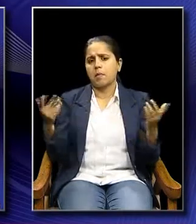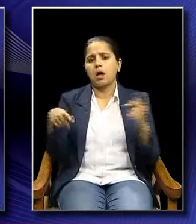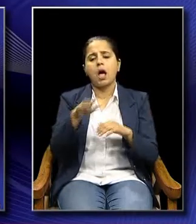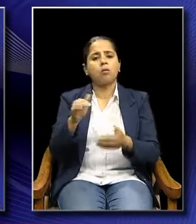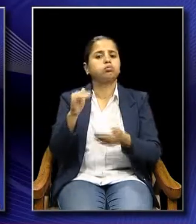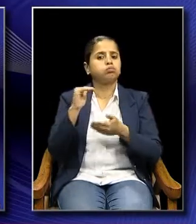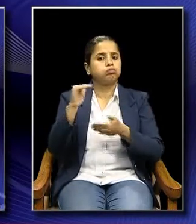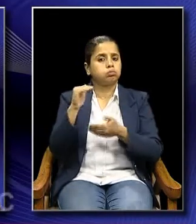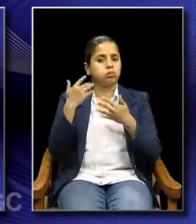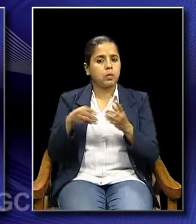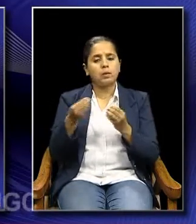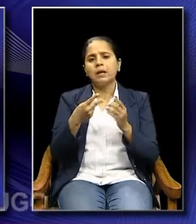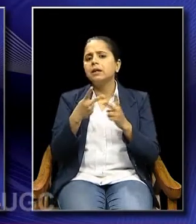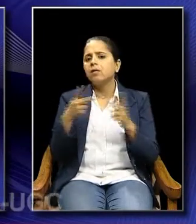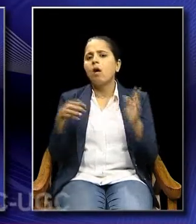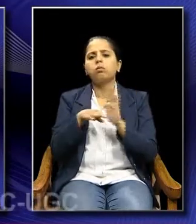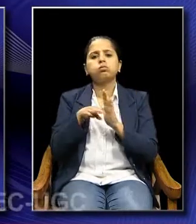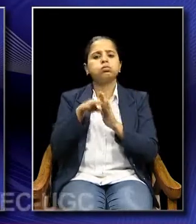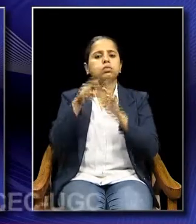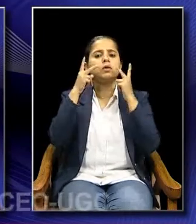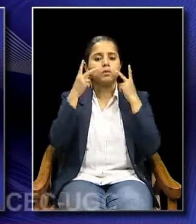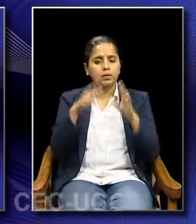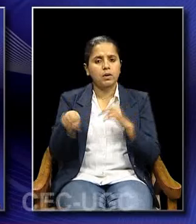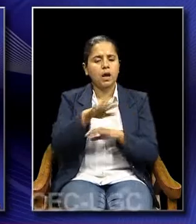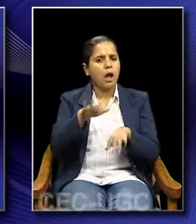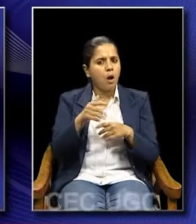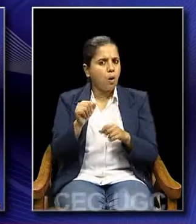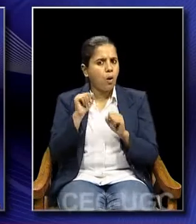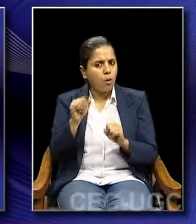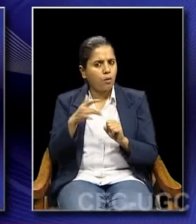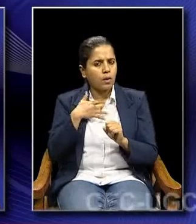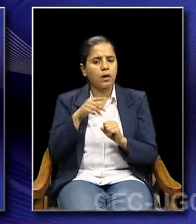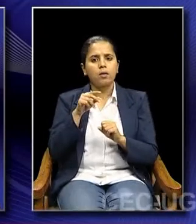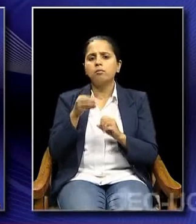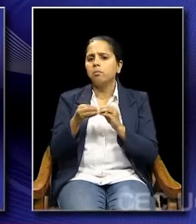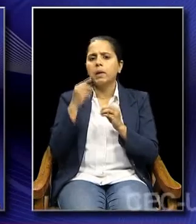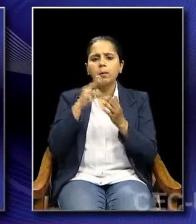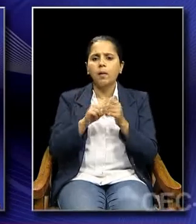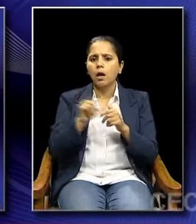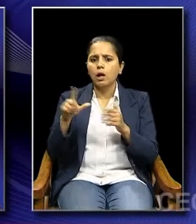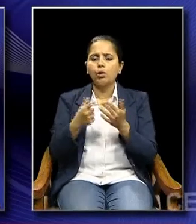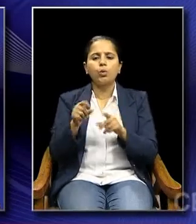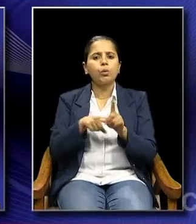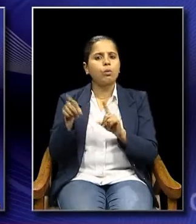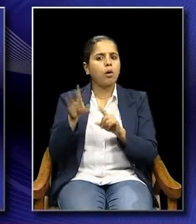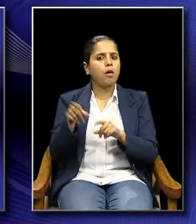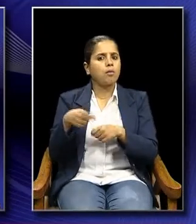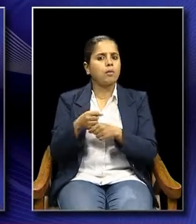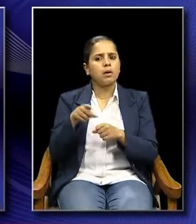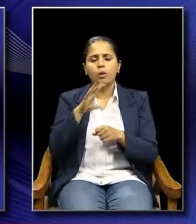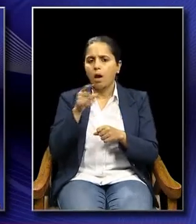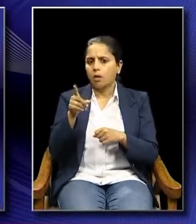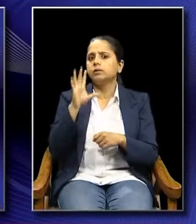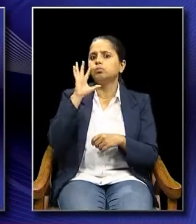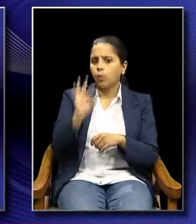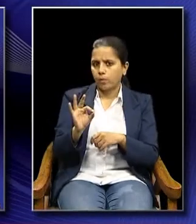awards at different stages. So how the contribution of Bimal Roy in that context has been very relevant